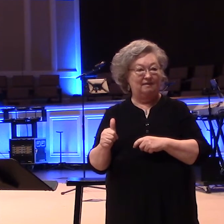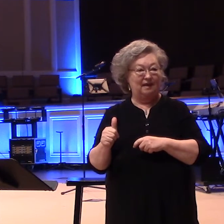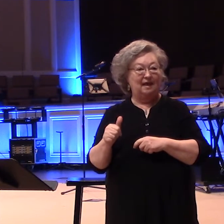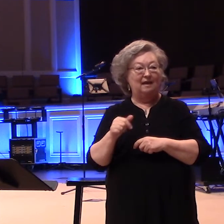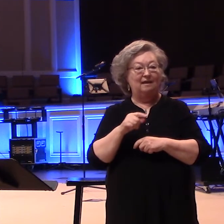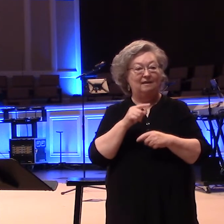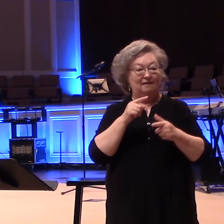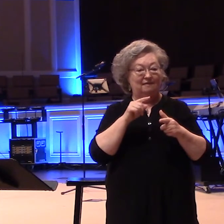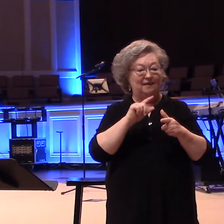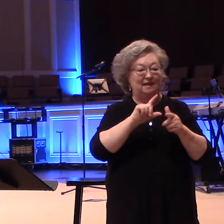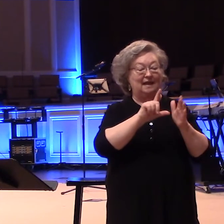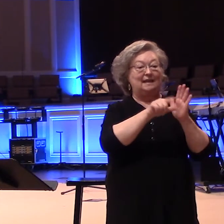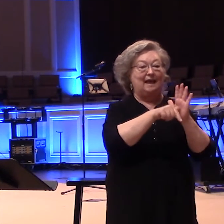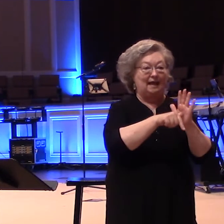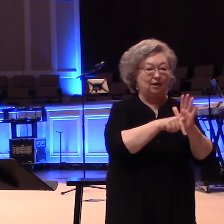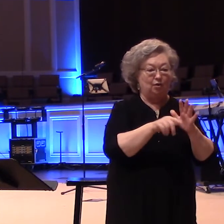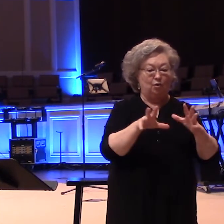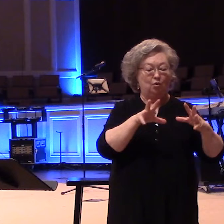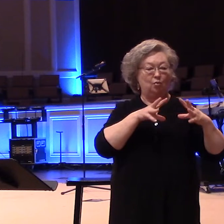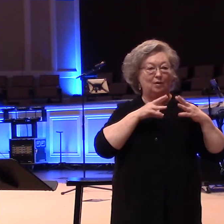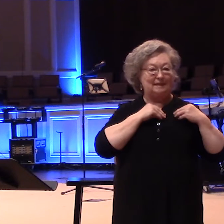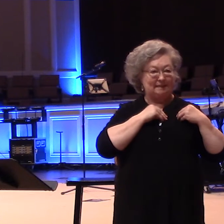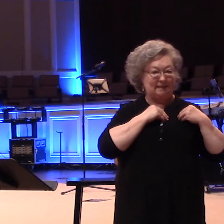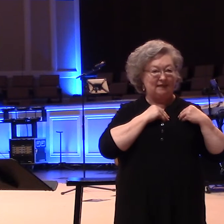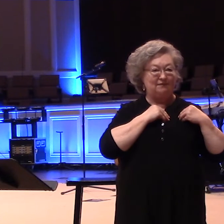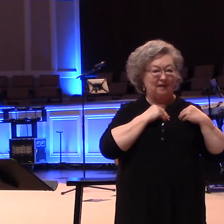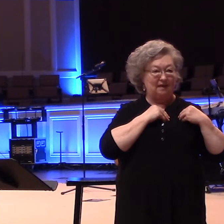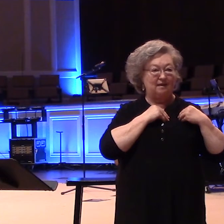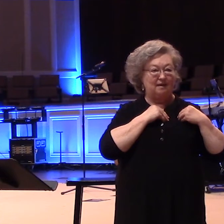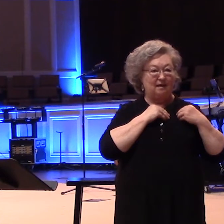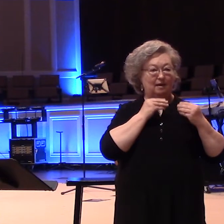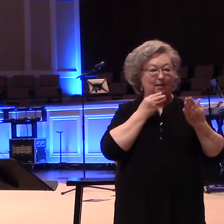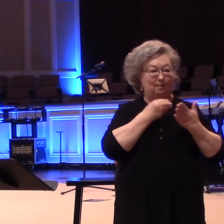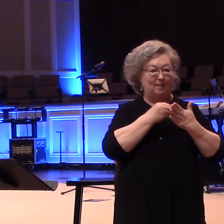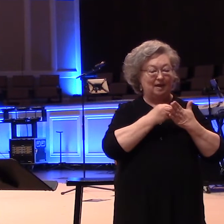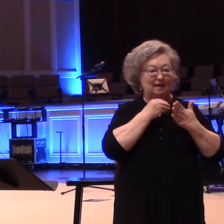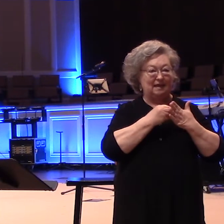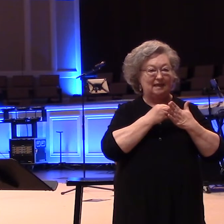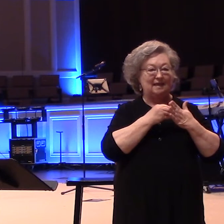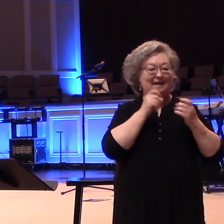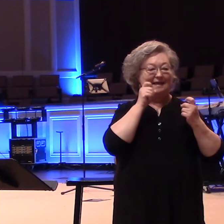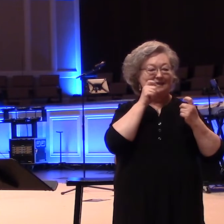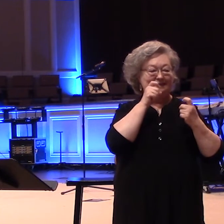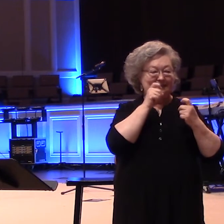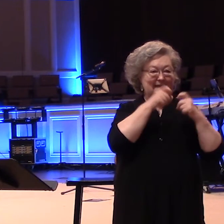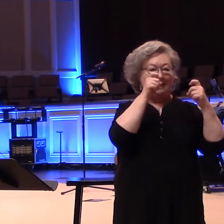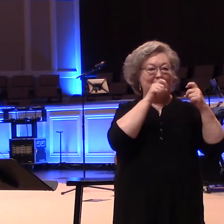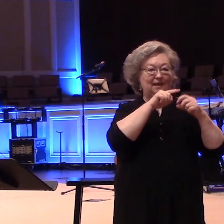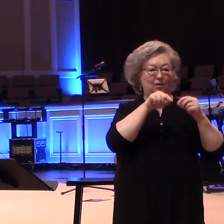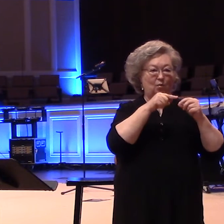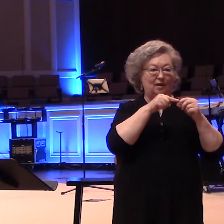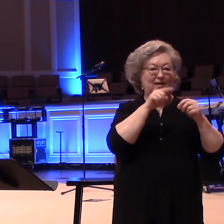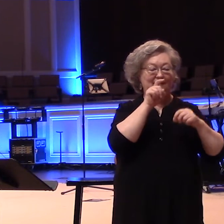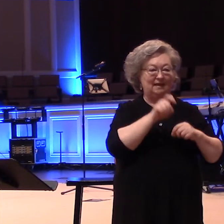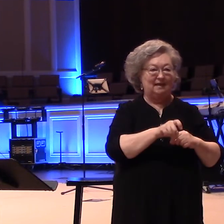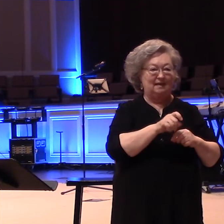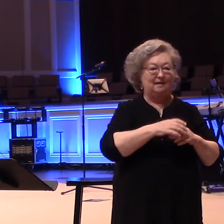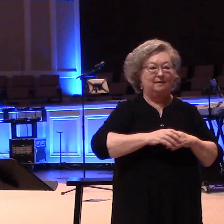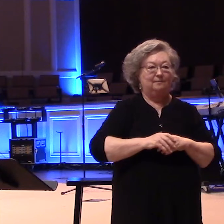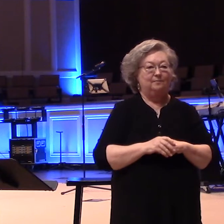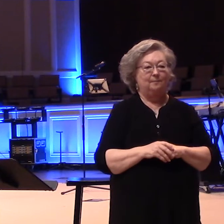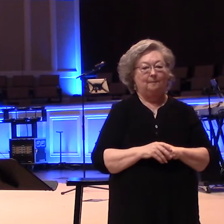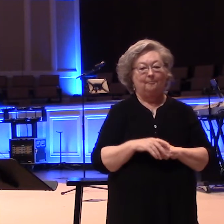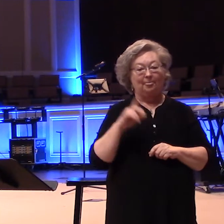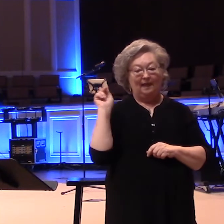Janet and I gave our last pennies to give our tithe 1 week. Went down to our little church where